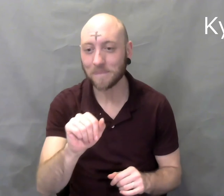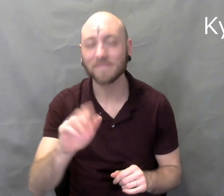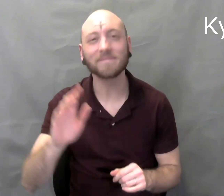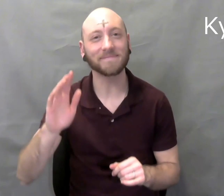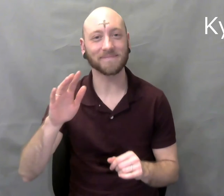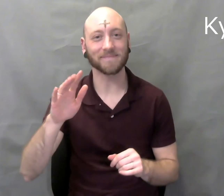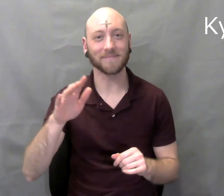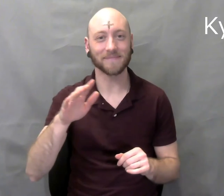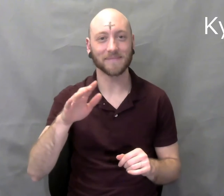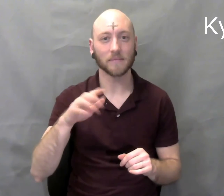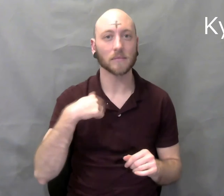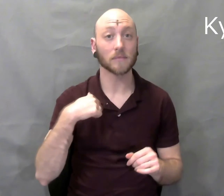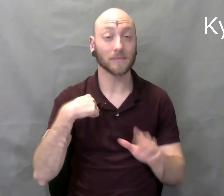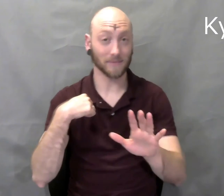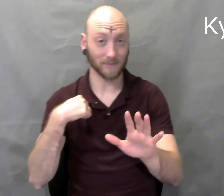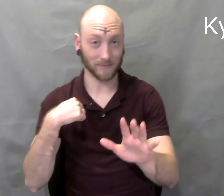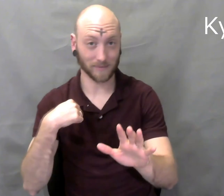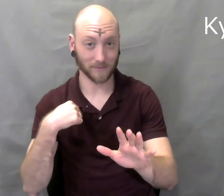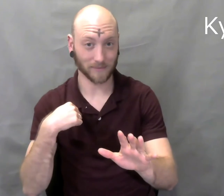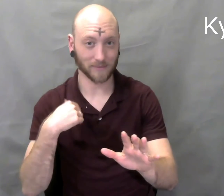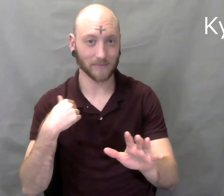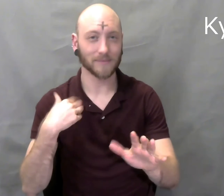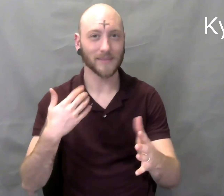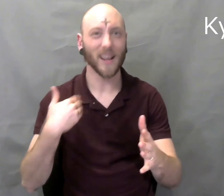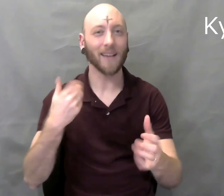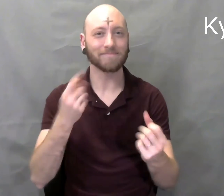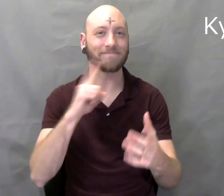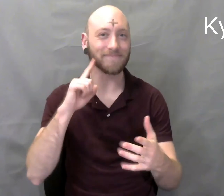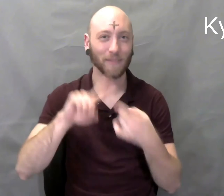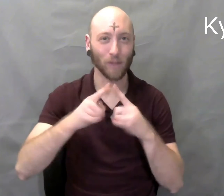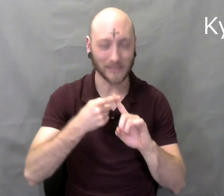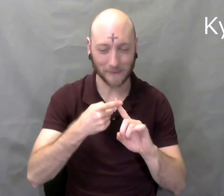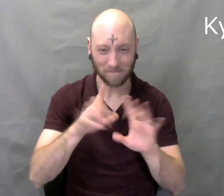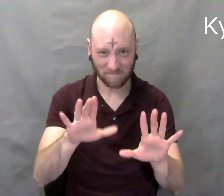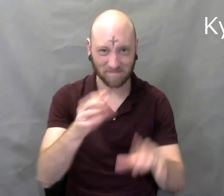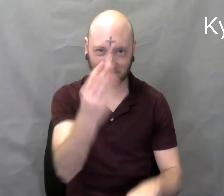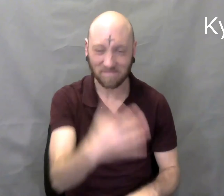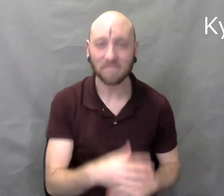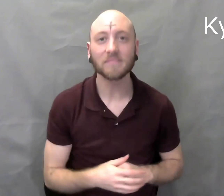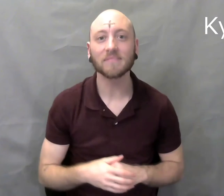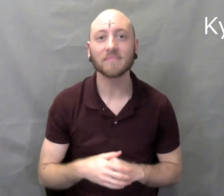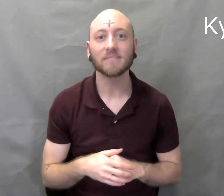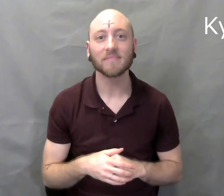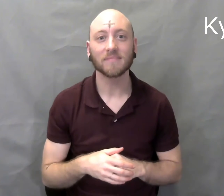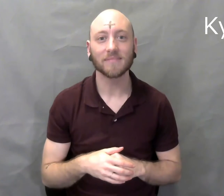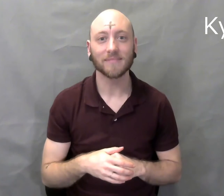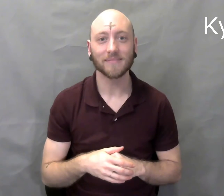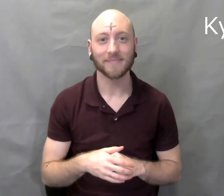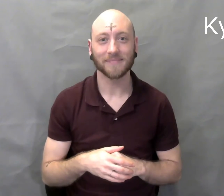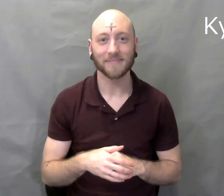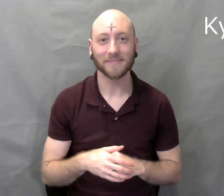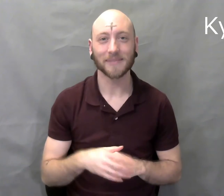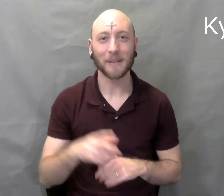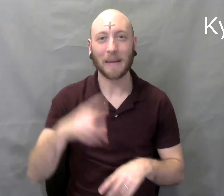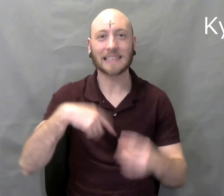I used to get so messed up with. I have a bunch of deaf friends, and they actually gave me a nickname. It's